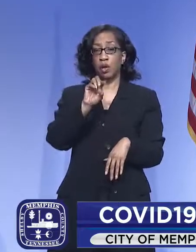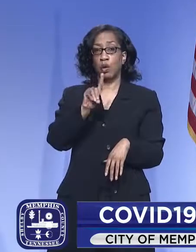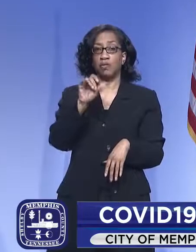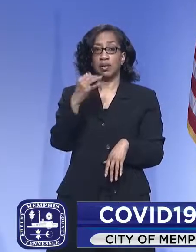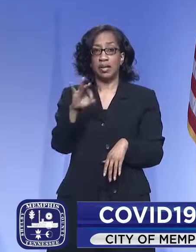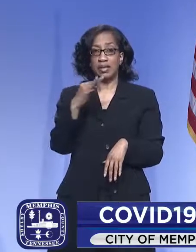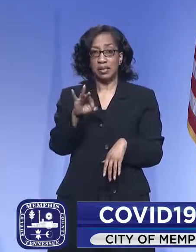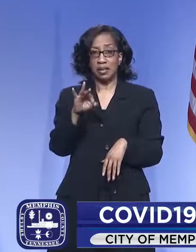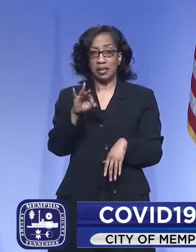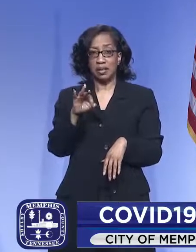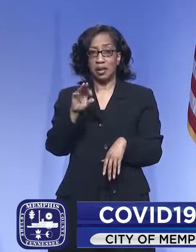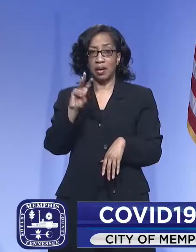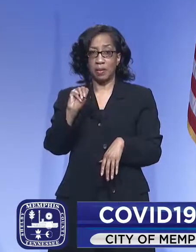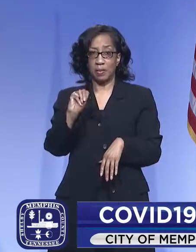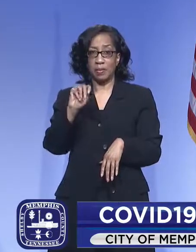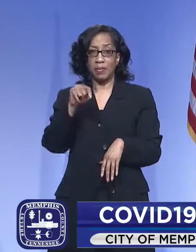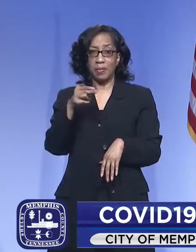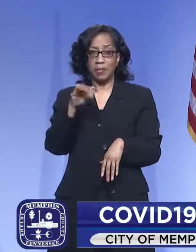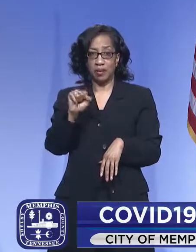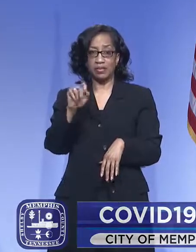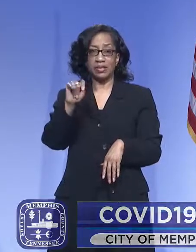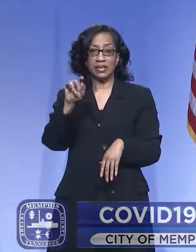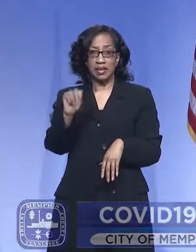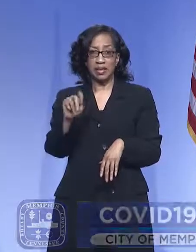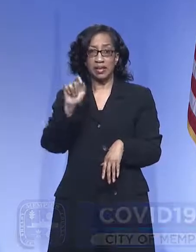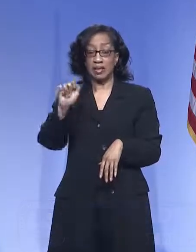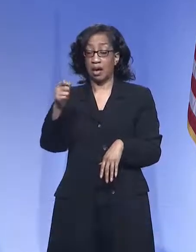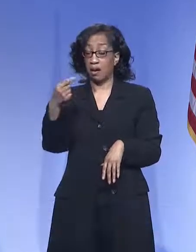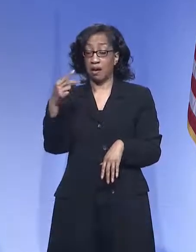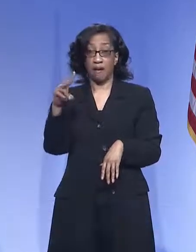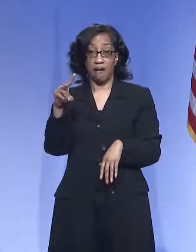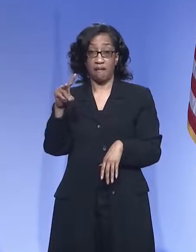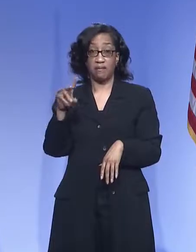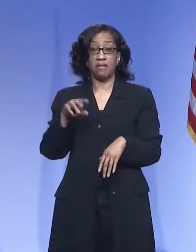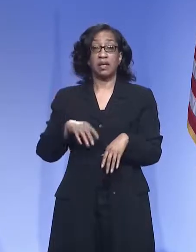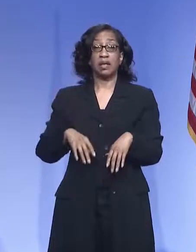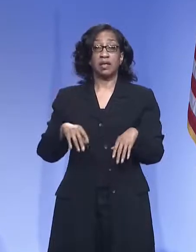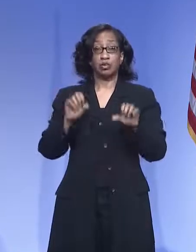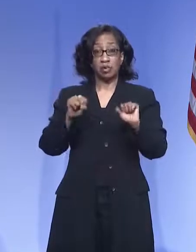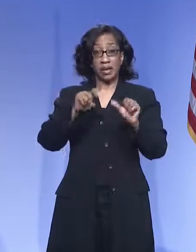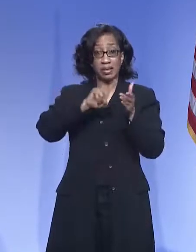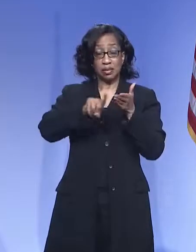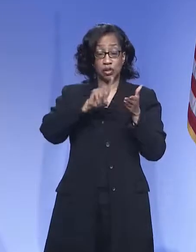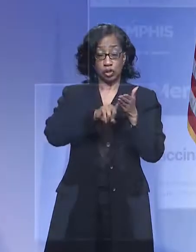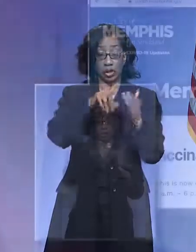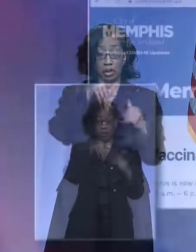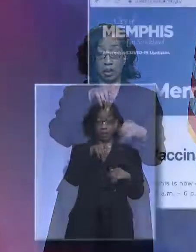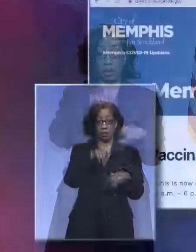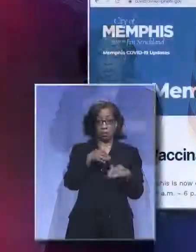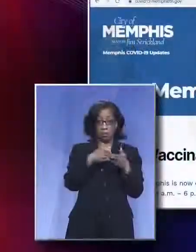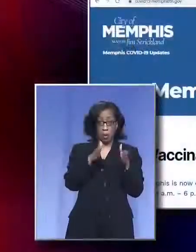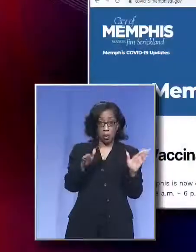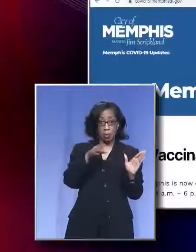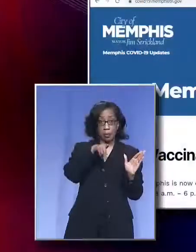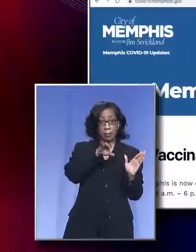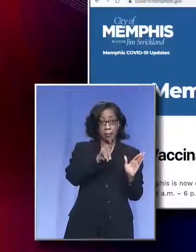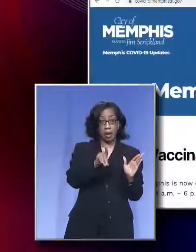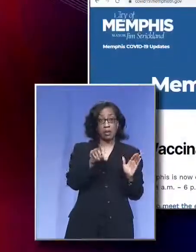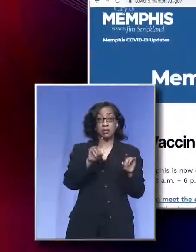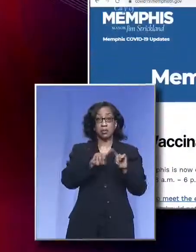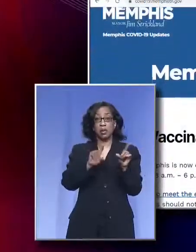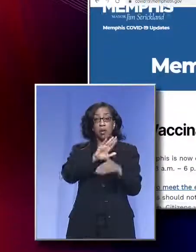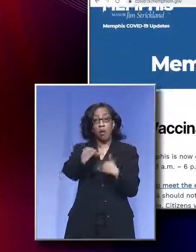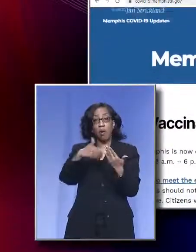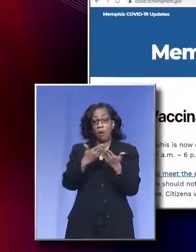covid19.memphistn.gov, you will be able to get information about not just the public pods that we are offering, but everywhere that is offering access